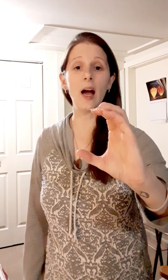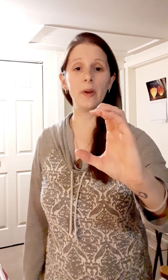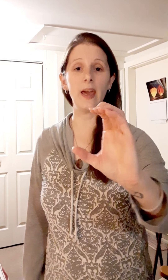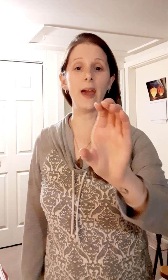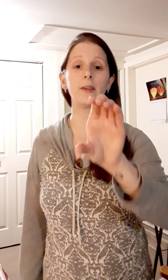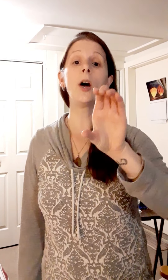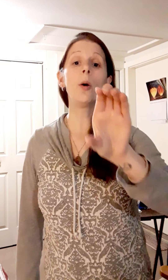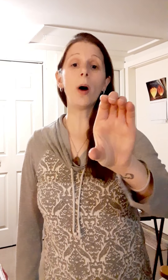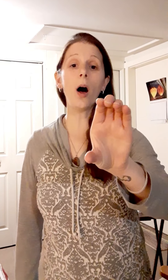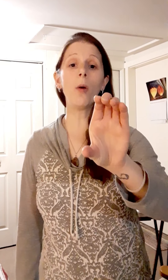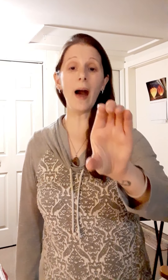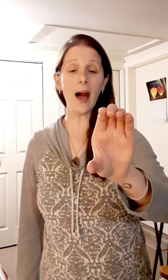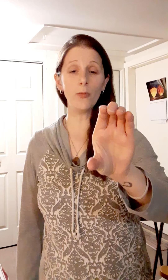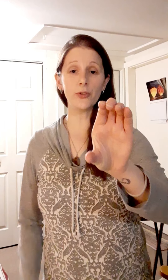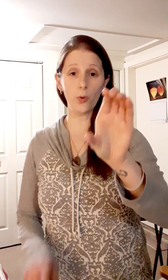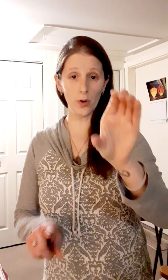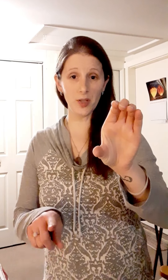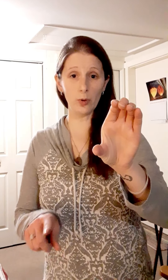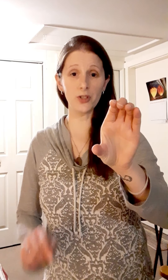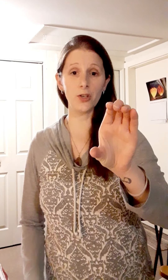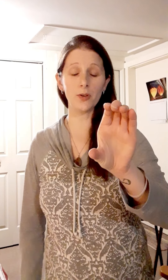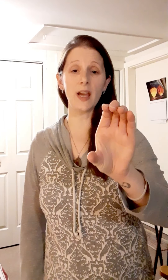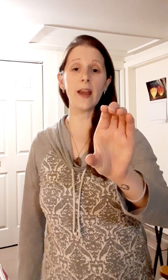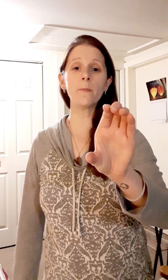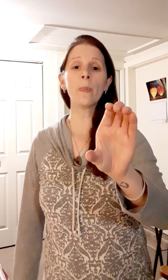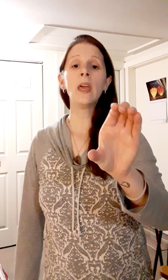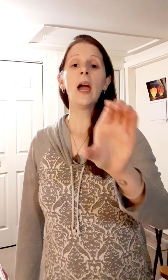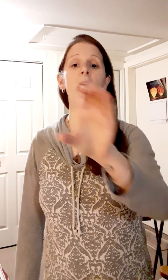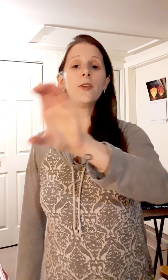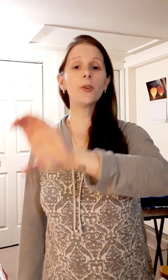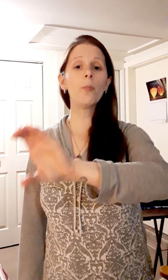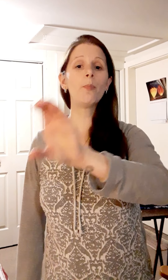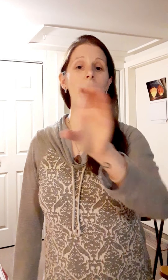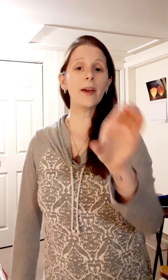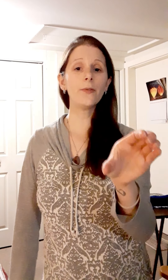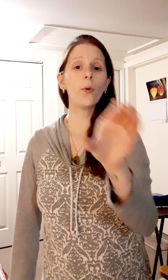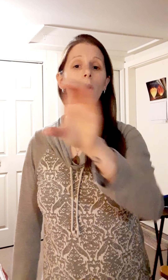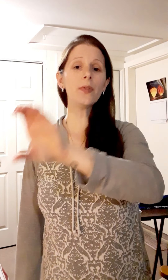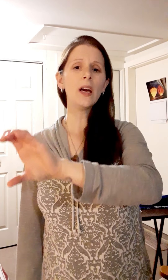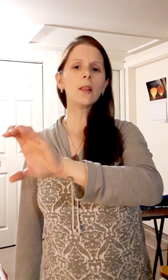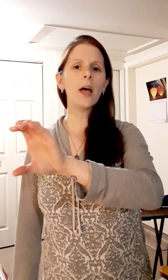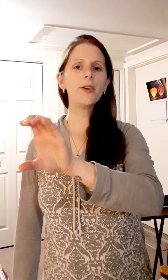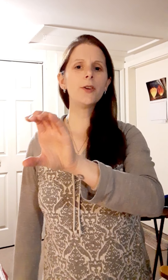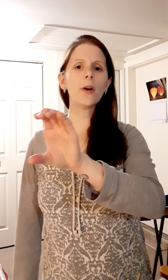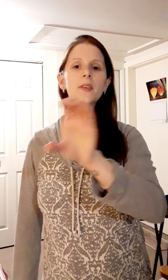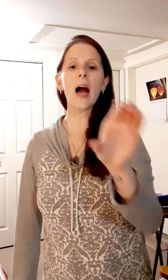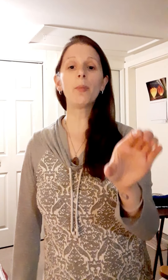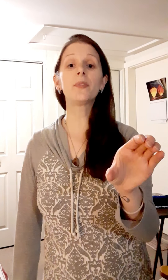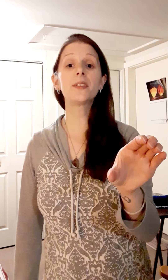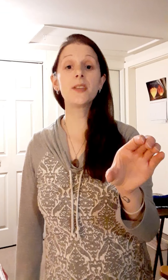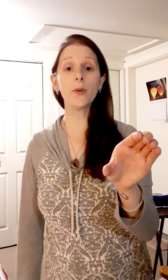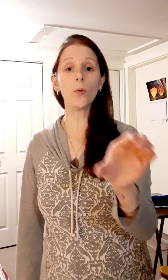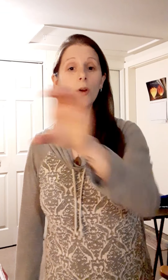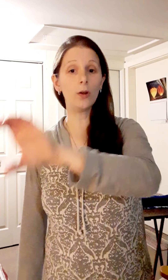dominant hand, palm out towards the person you're signing, and then you go back and forth like you're on the top of a steering wheel, like